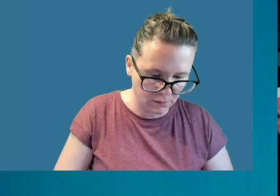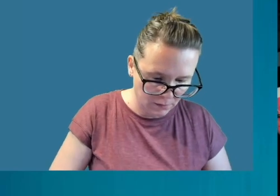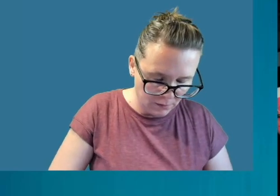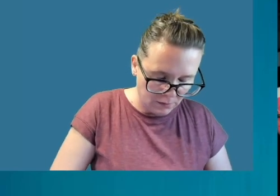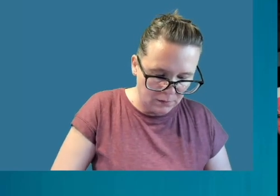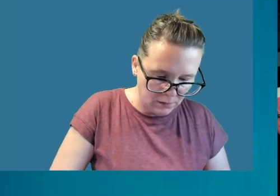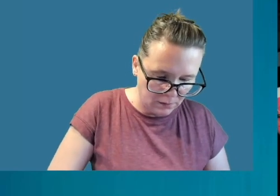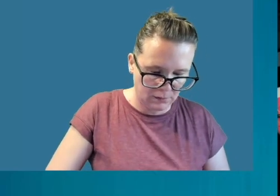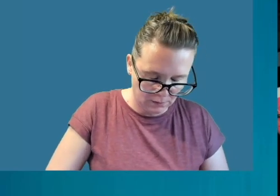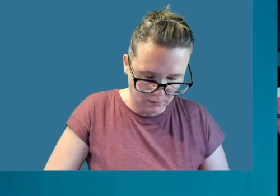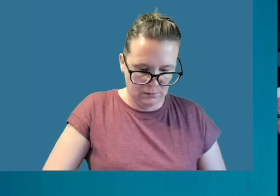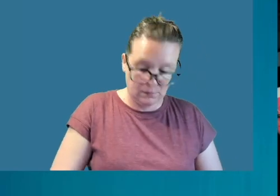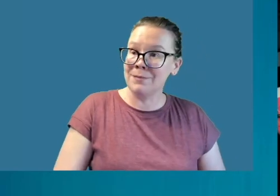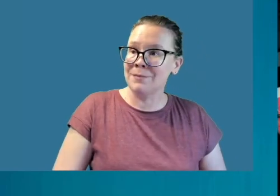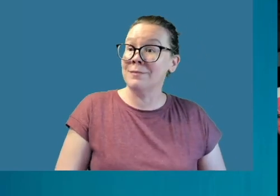second piece.